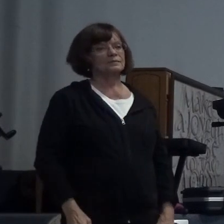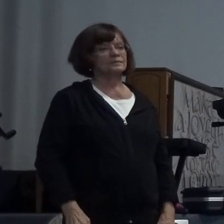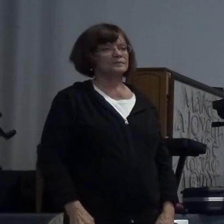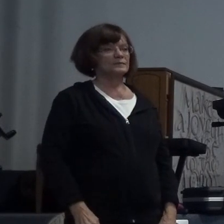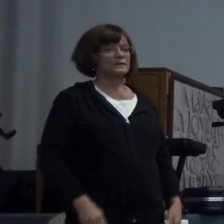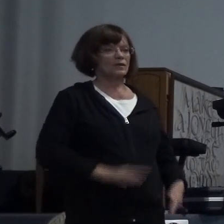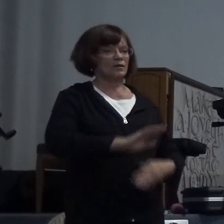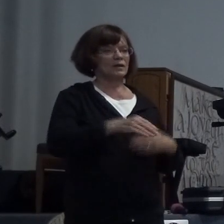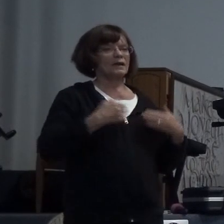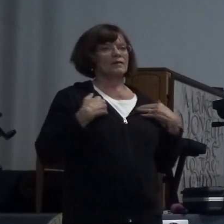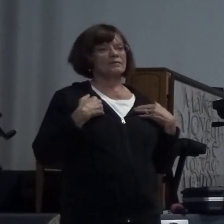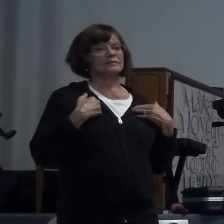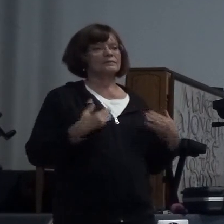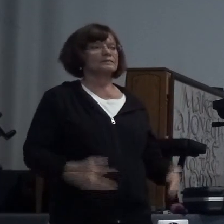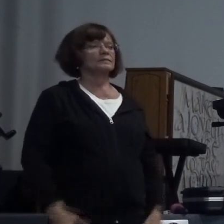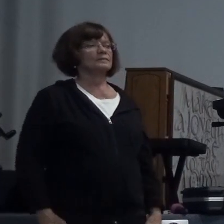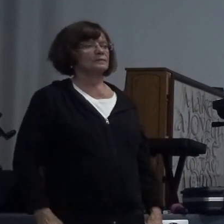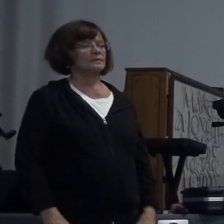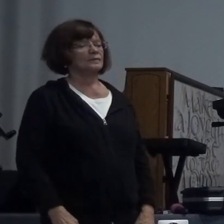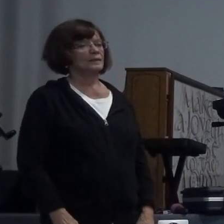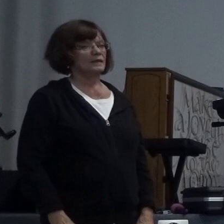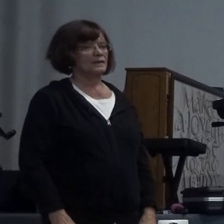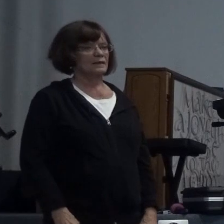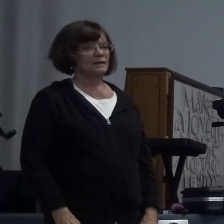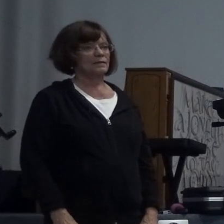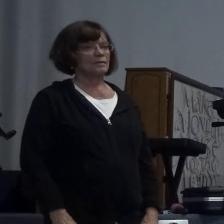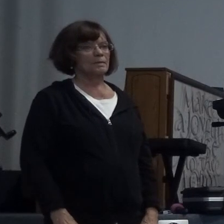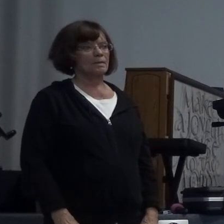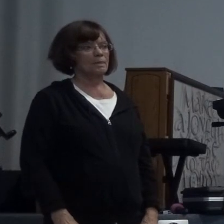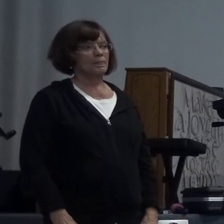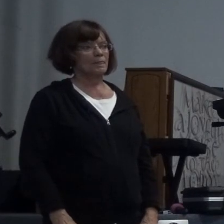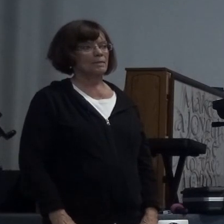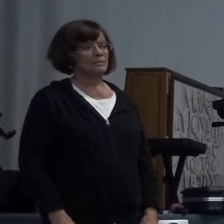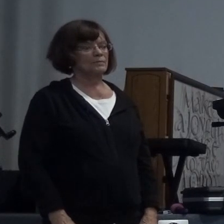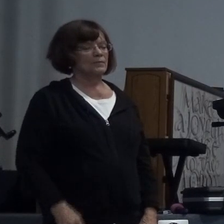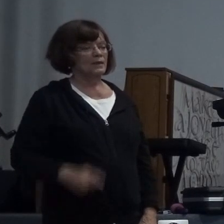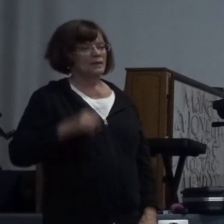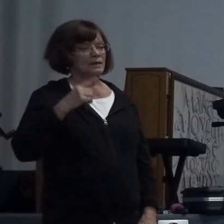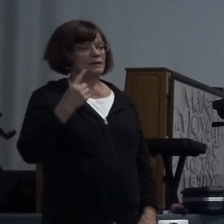That's all I had. But yeah, go ahead, Ben.